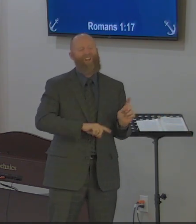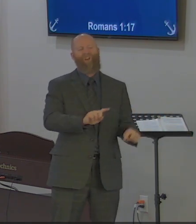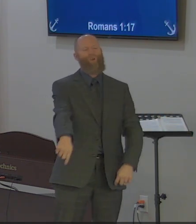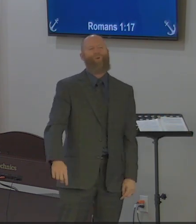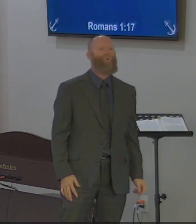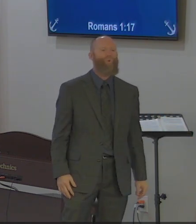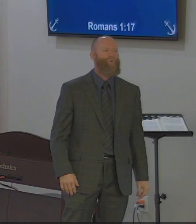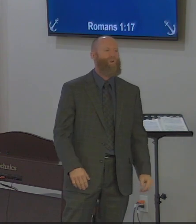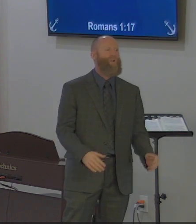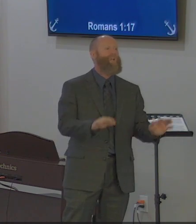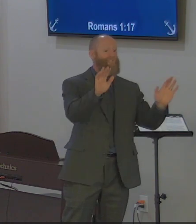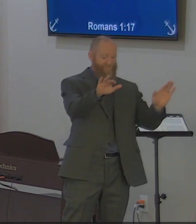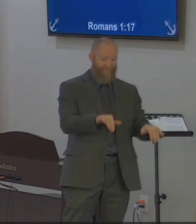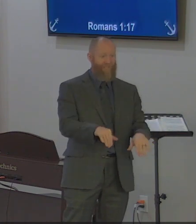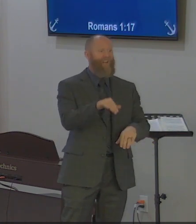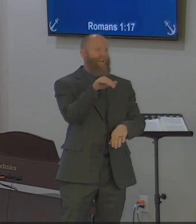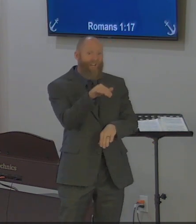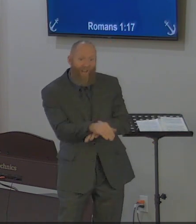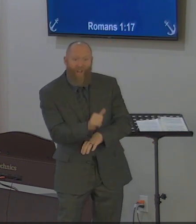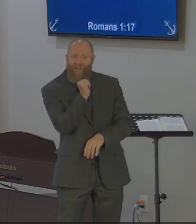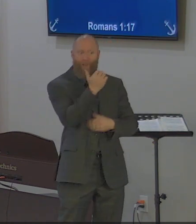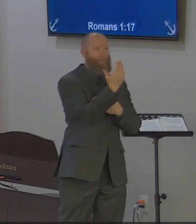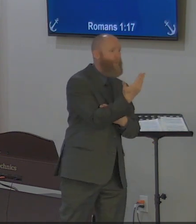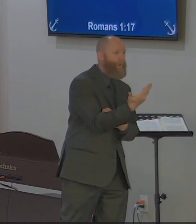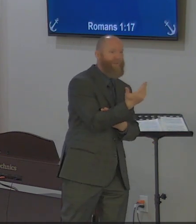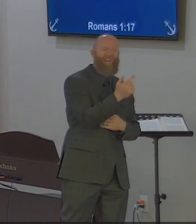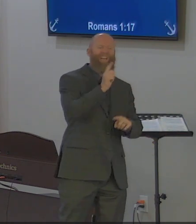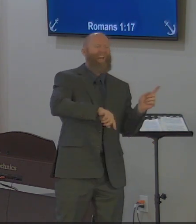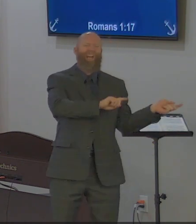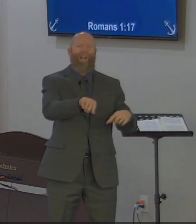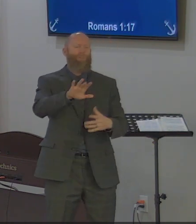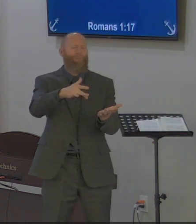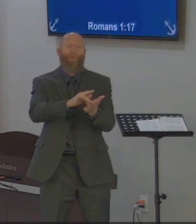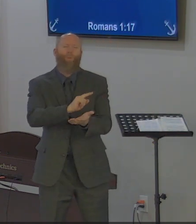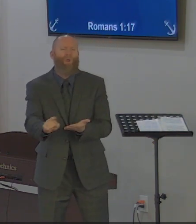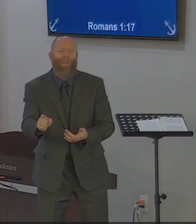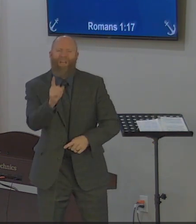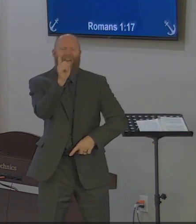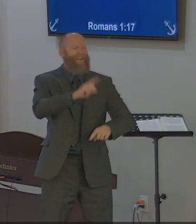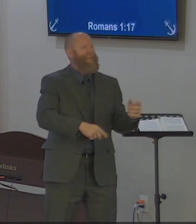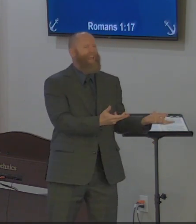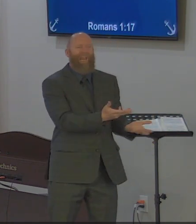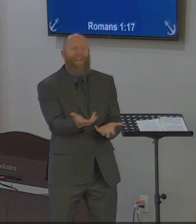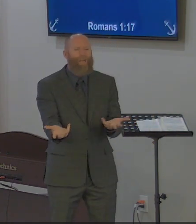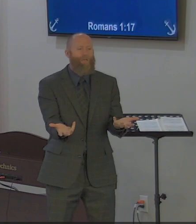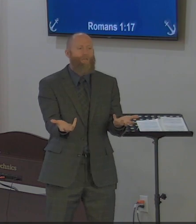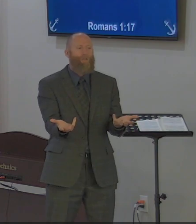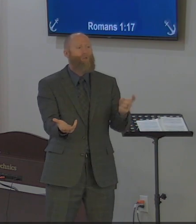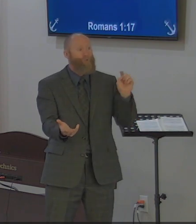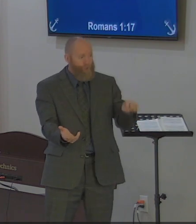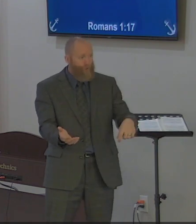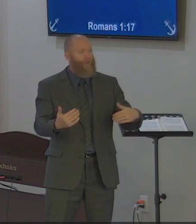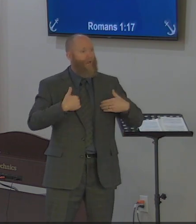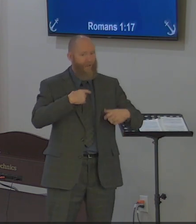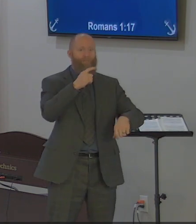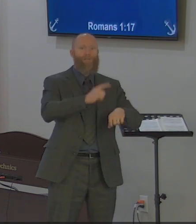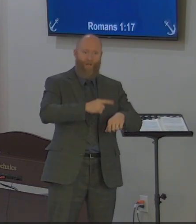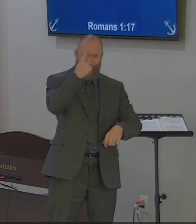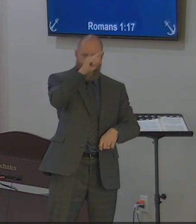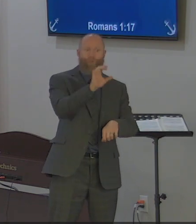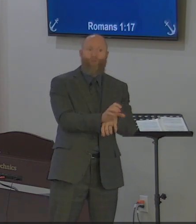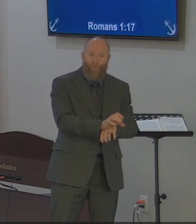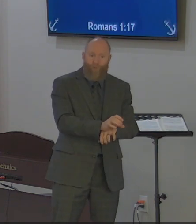time for Sunday morning and Sunday night, but not Wednesday. Or maybe we have time for all three services, but we don't have time for